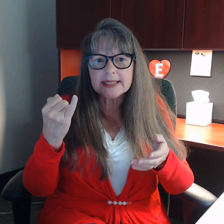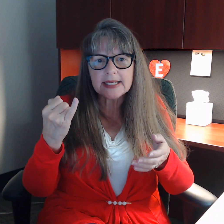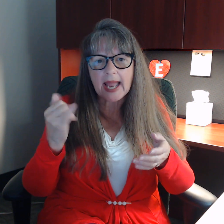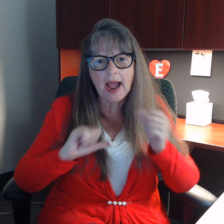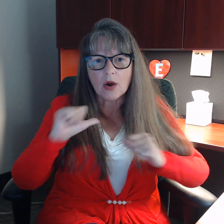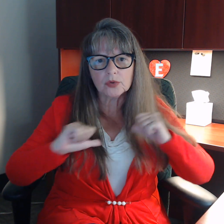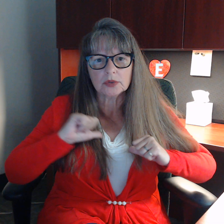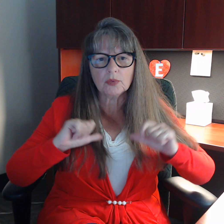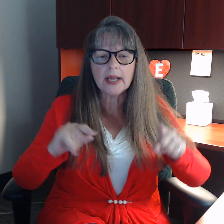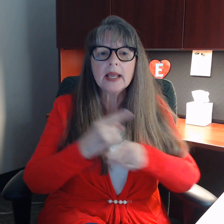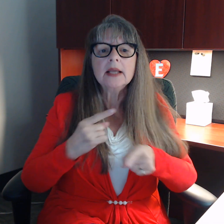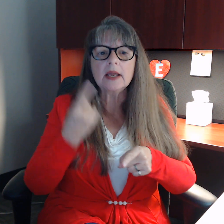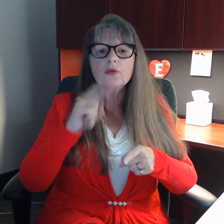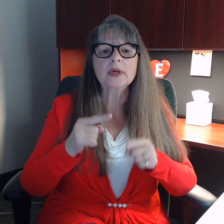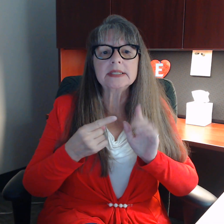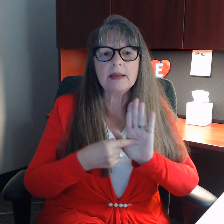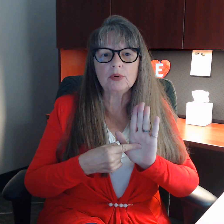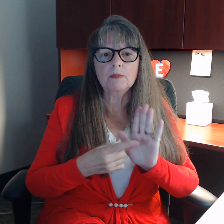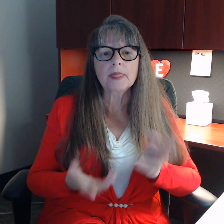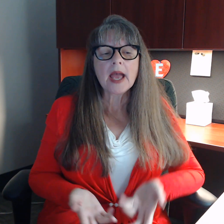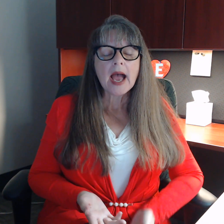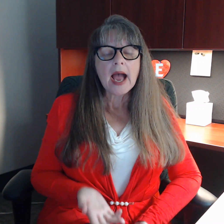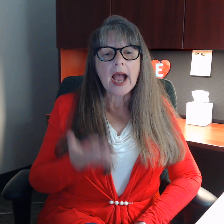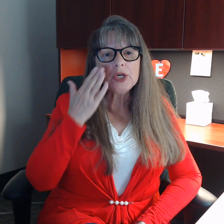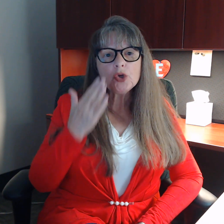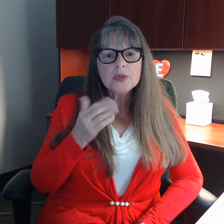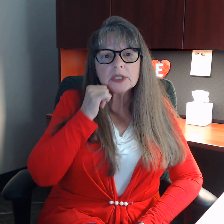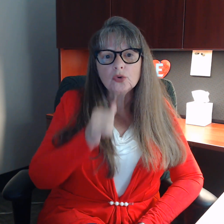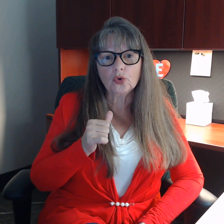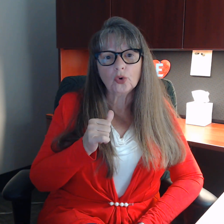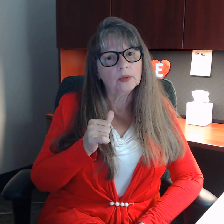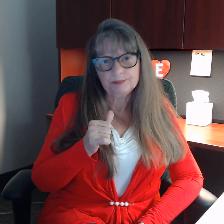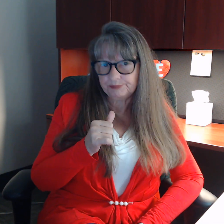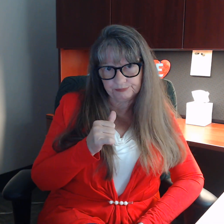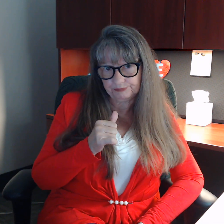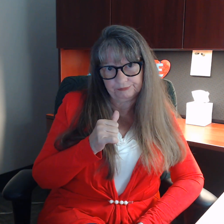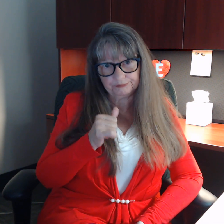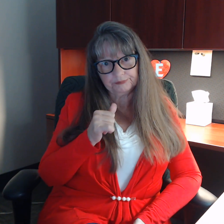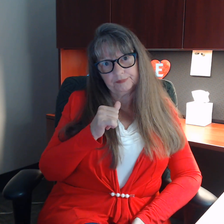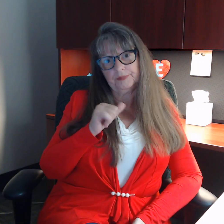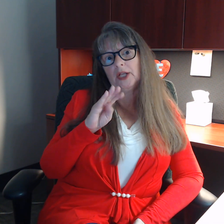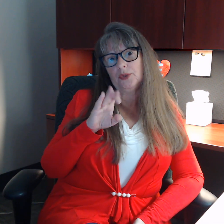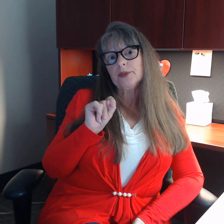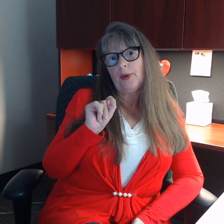it out, right? Like, for example, I knew this little girl, and she was Brat.